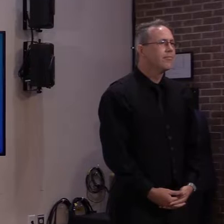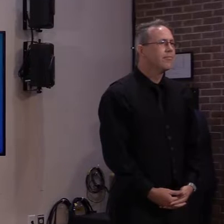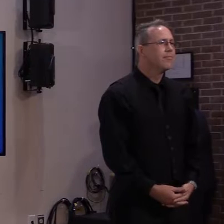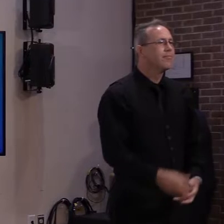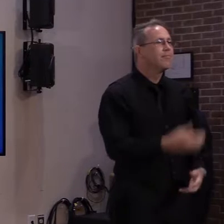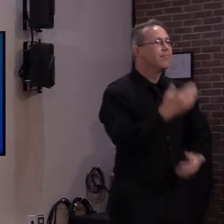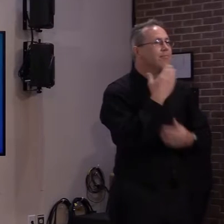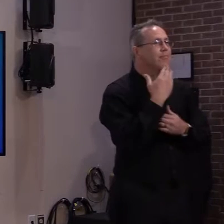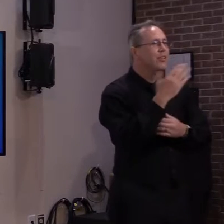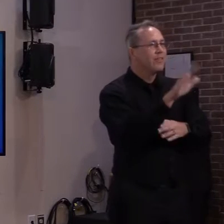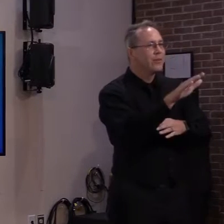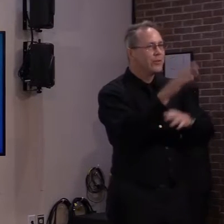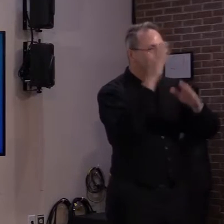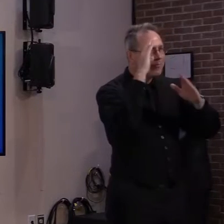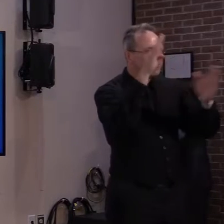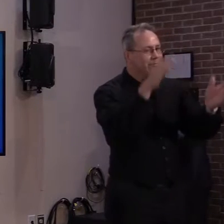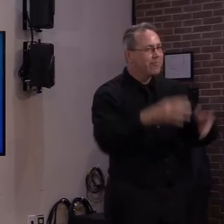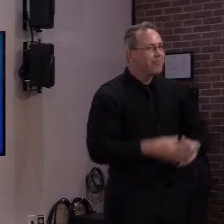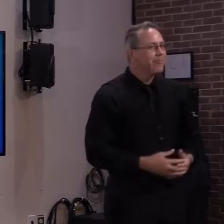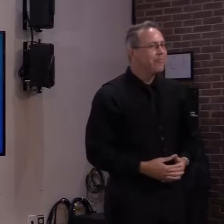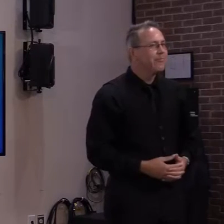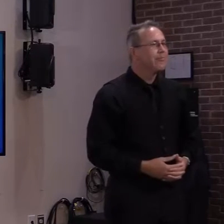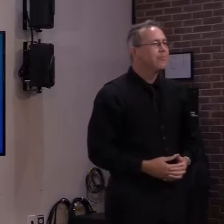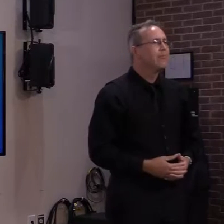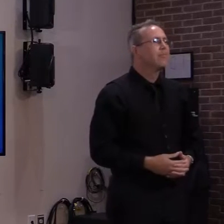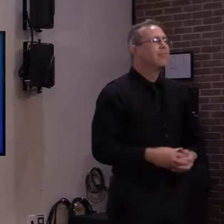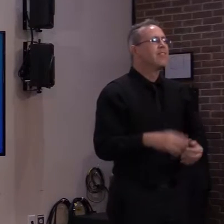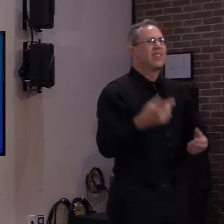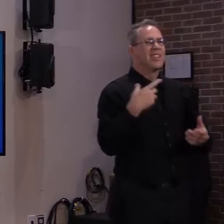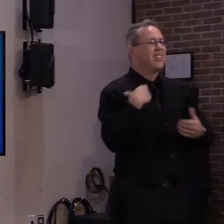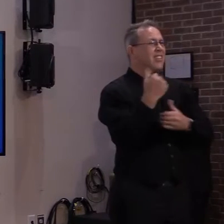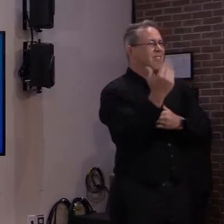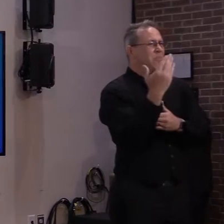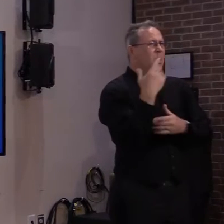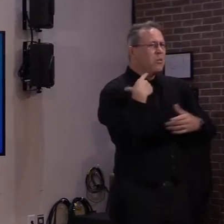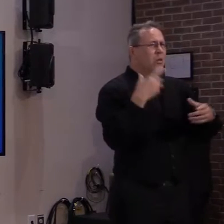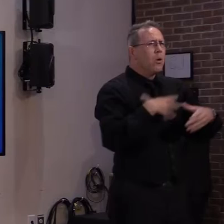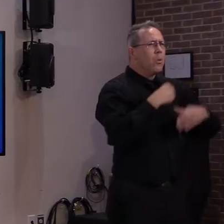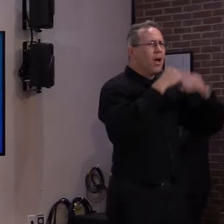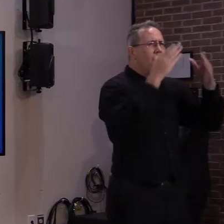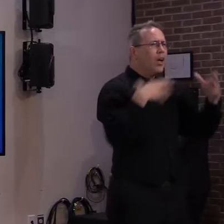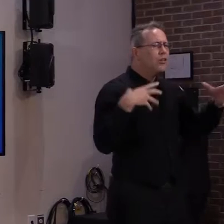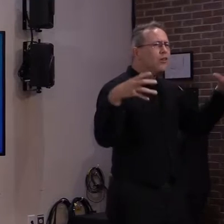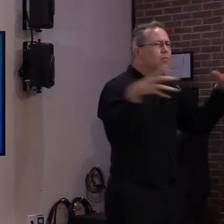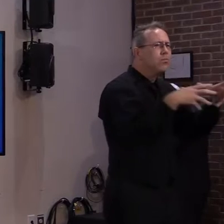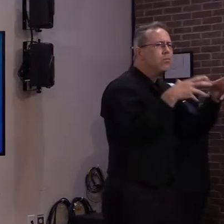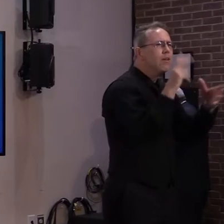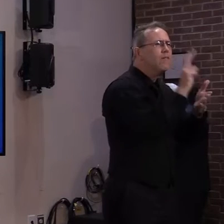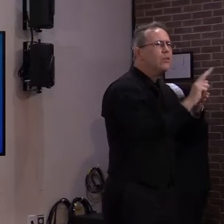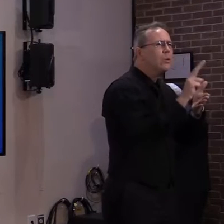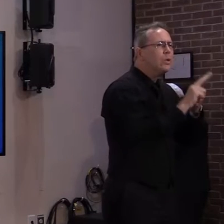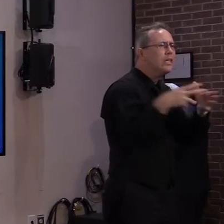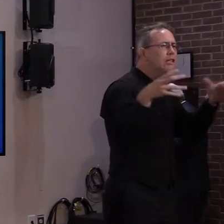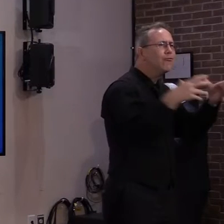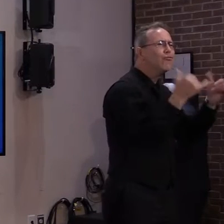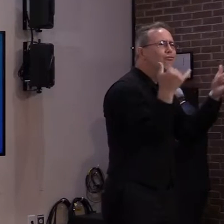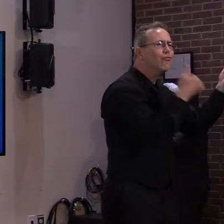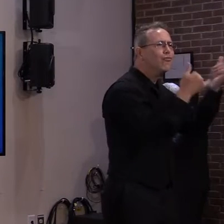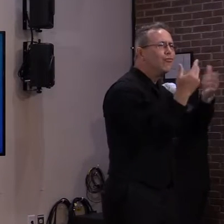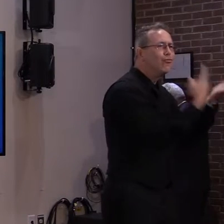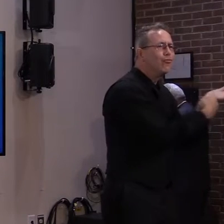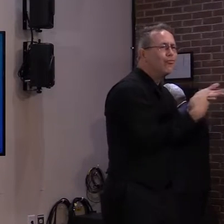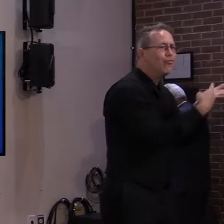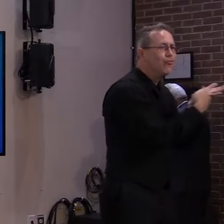Good afternoon, everyone. Earlier today, I sat in on the biweekly White House call with White House officials, CDC